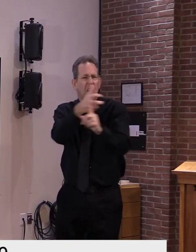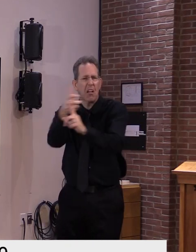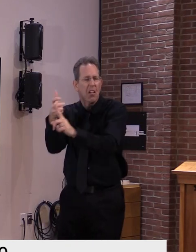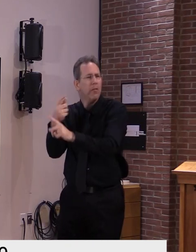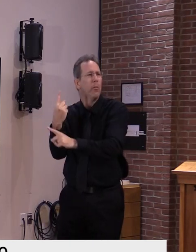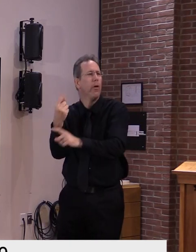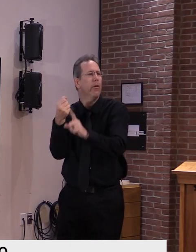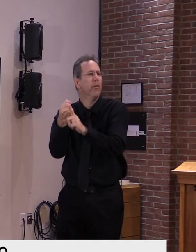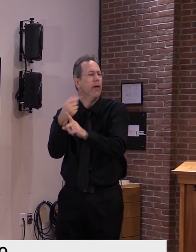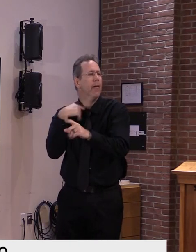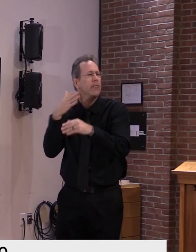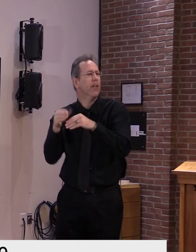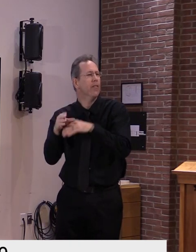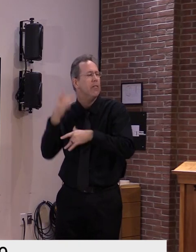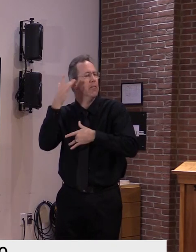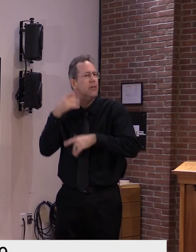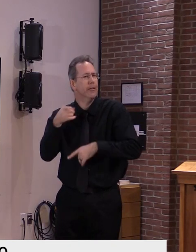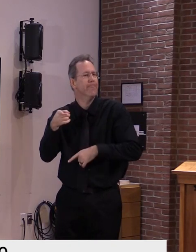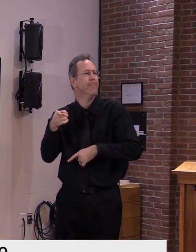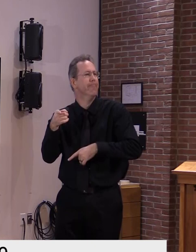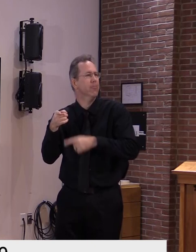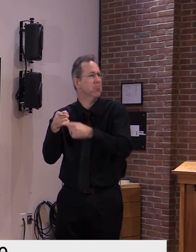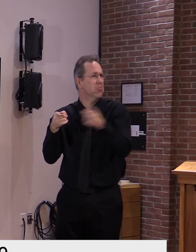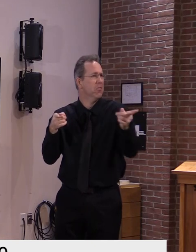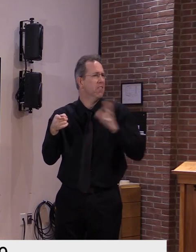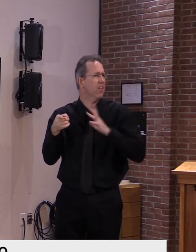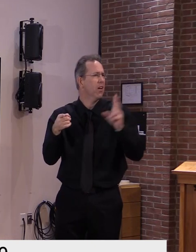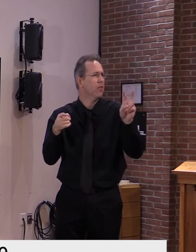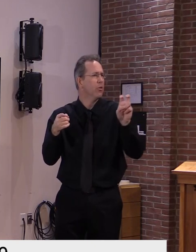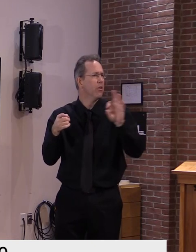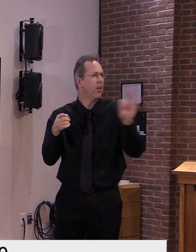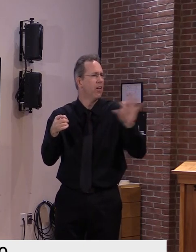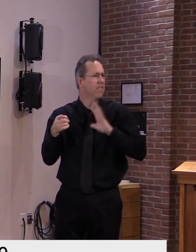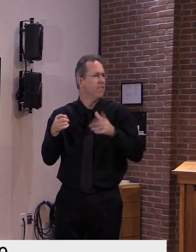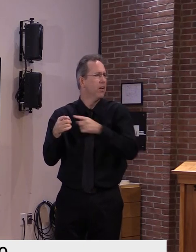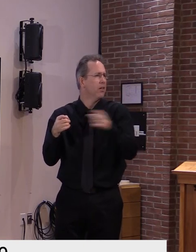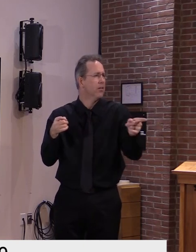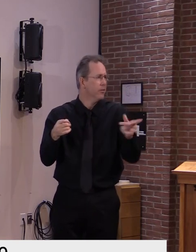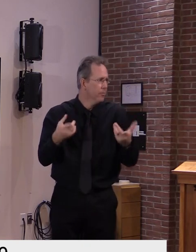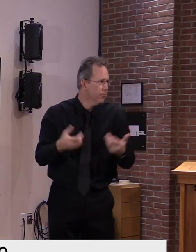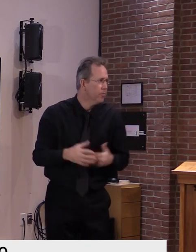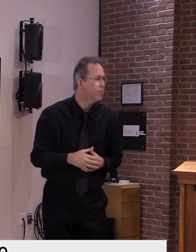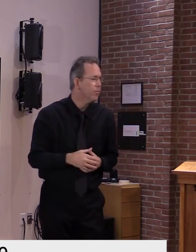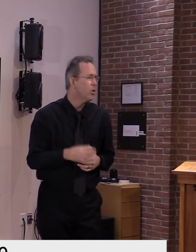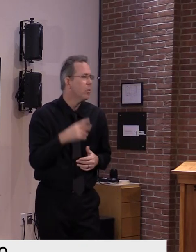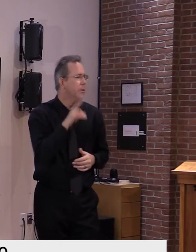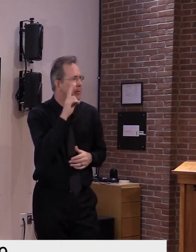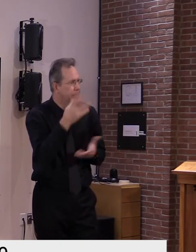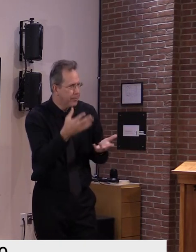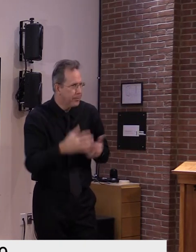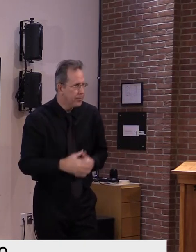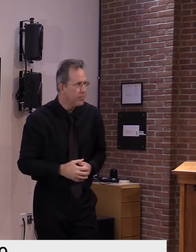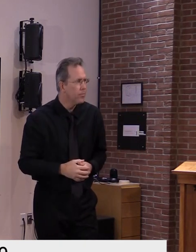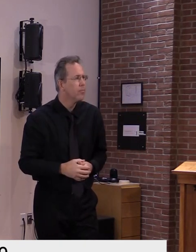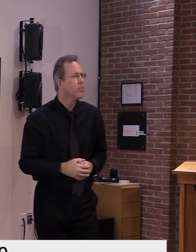panel reviews it and potentially authorizes its use. So there's that part of your question.